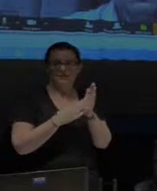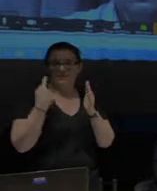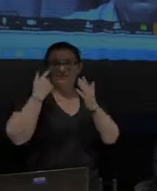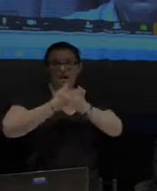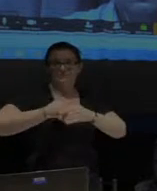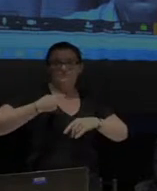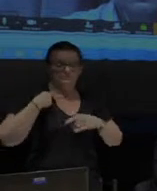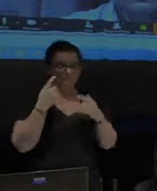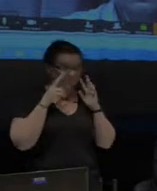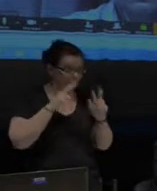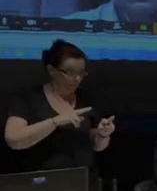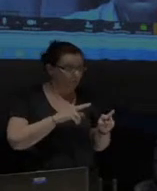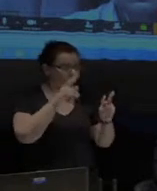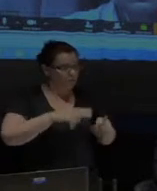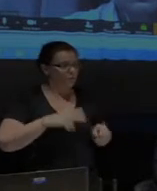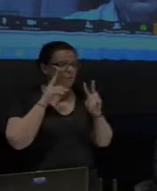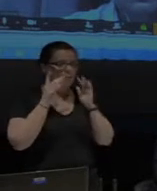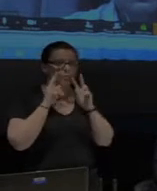But